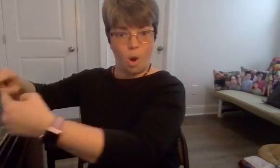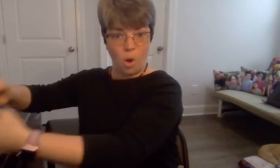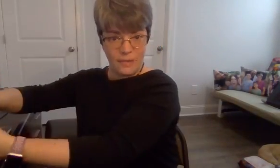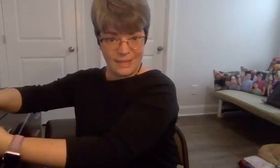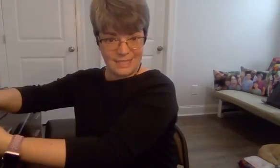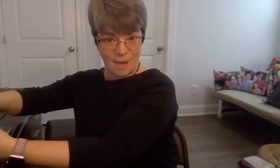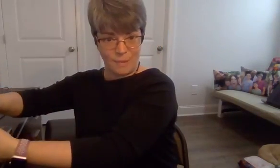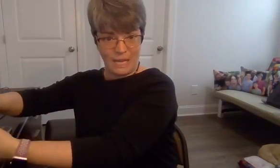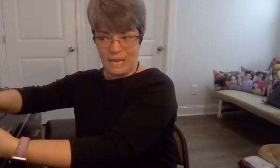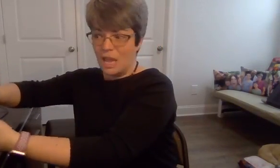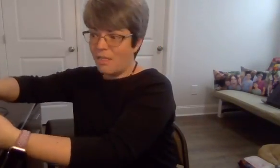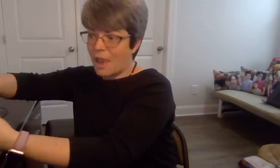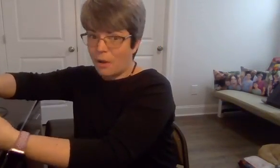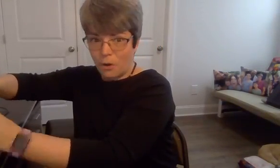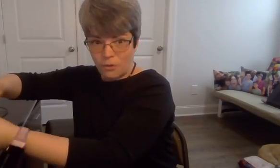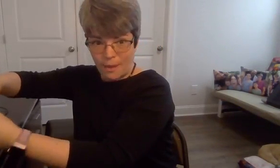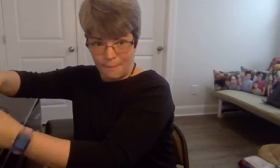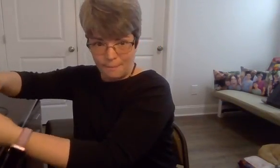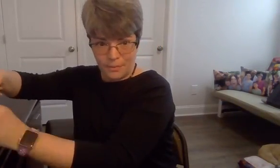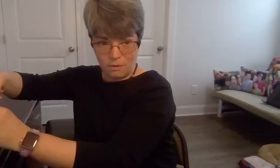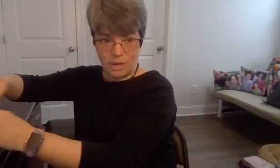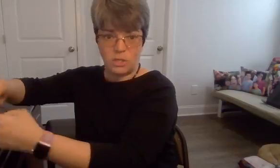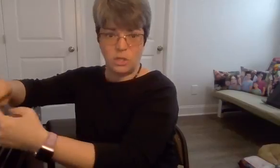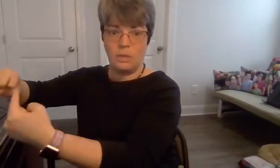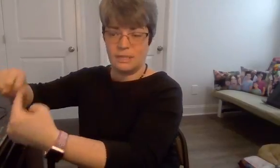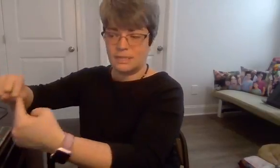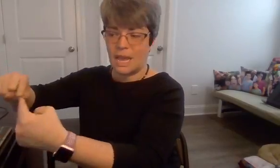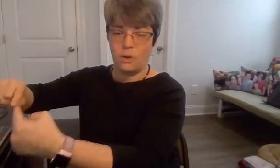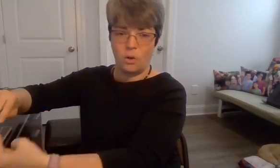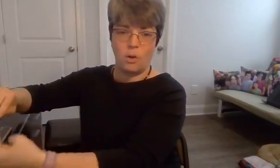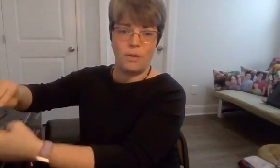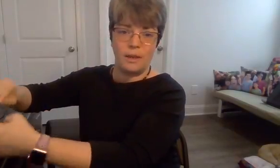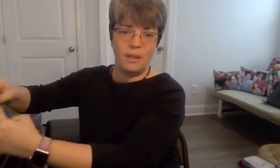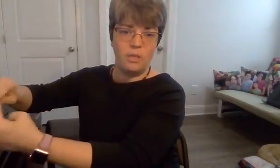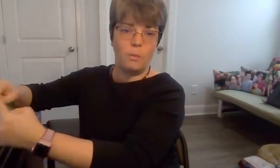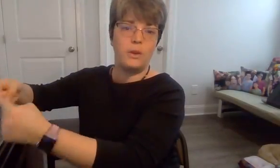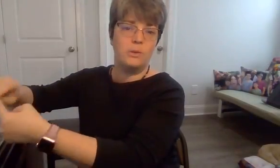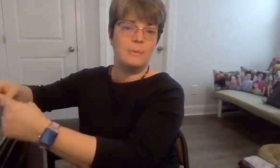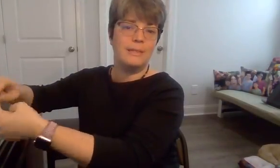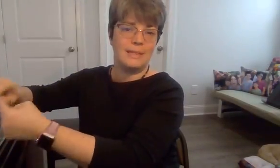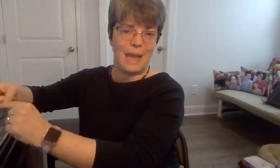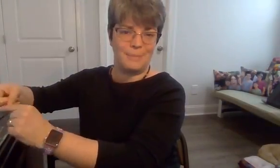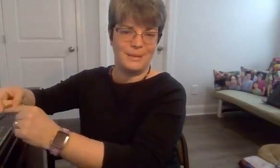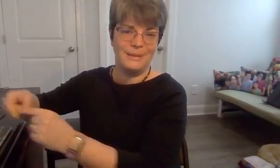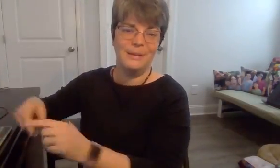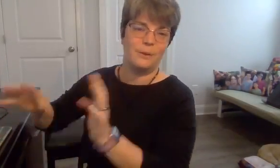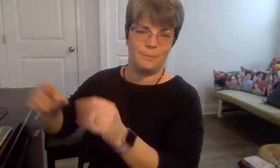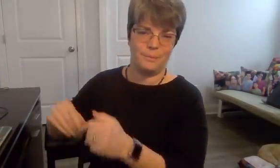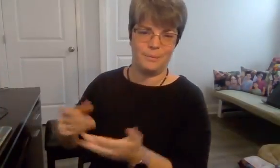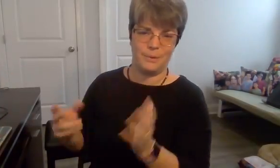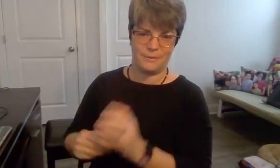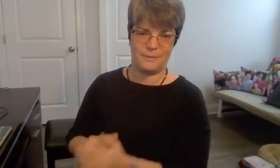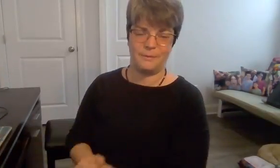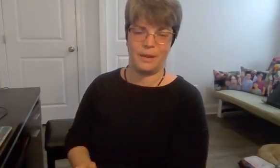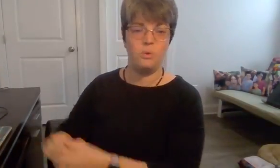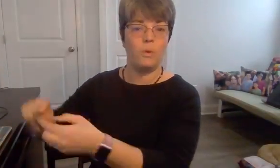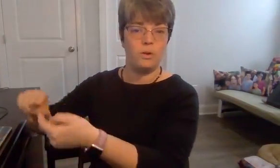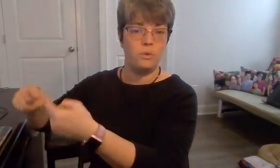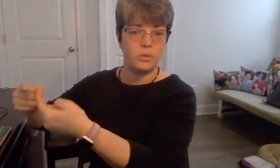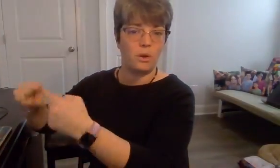on the slappee, that hurt them, right? So you can sign hurt on the one who's been slapped or whatever, right? The one who's hurt, they